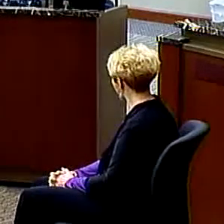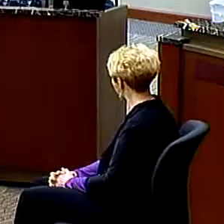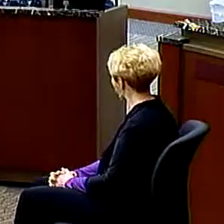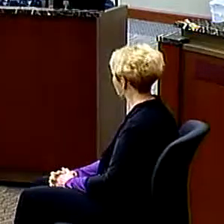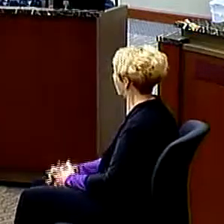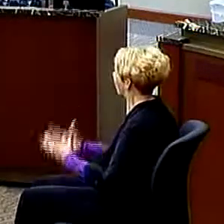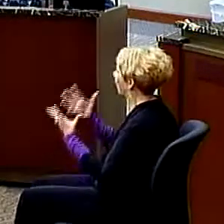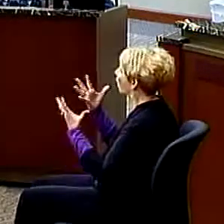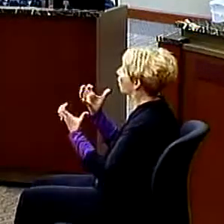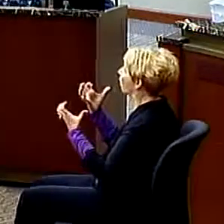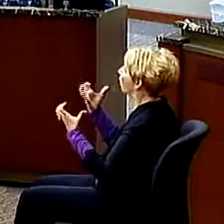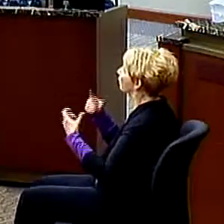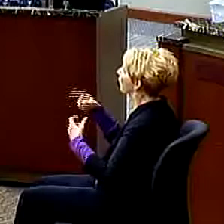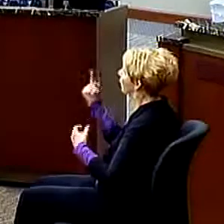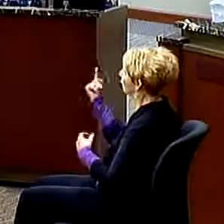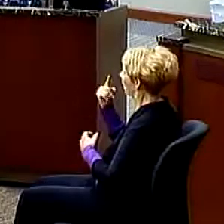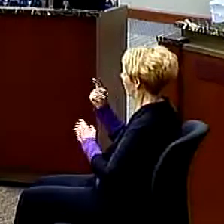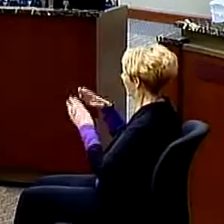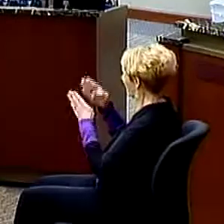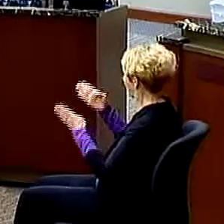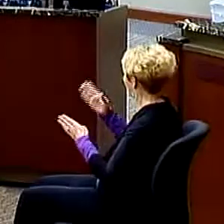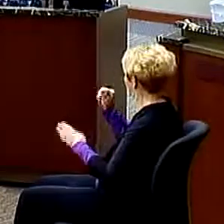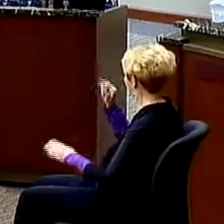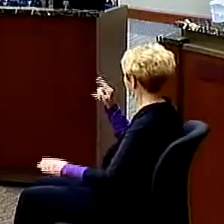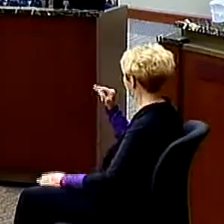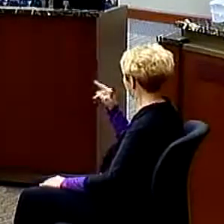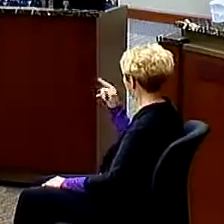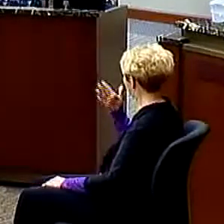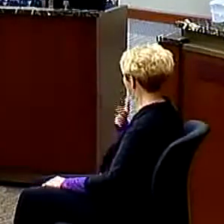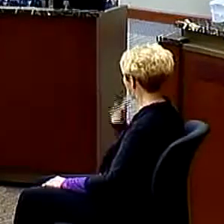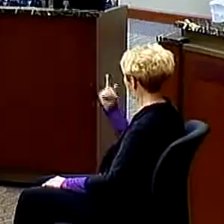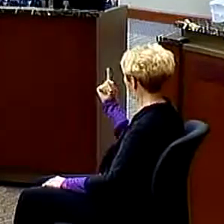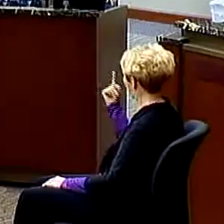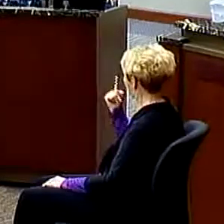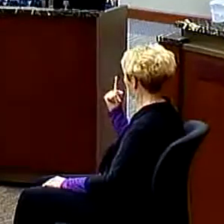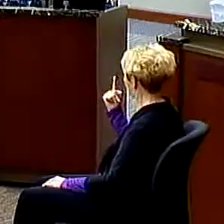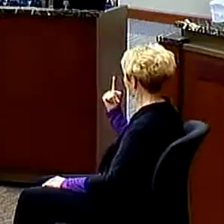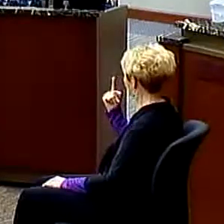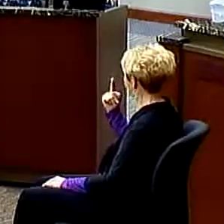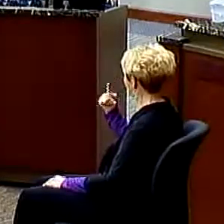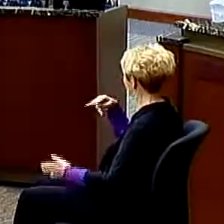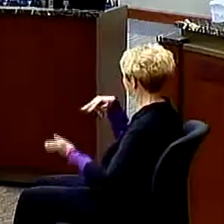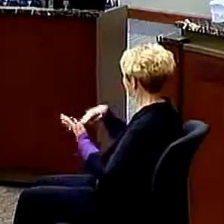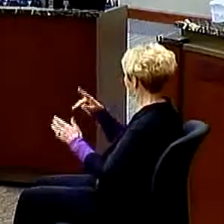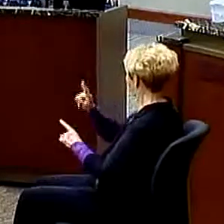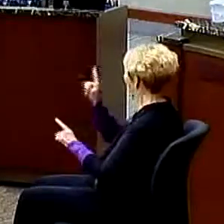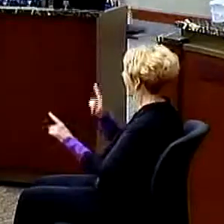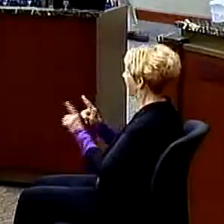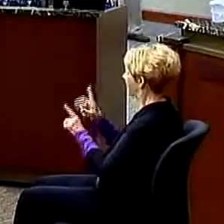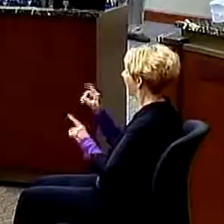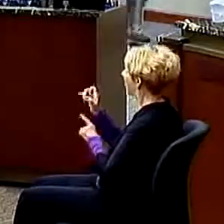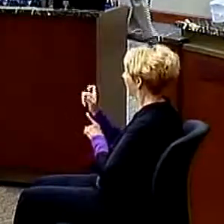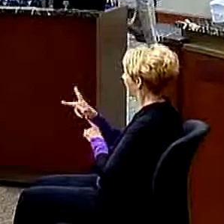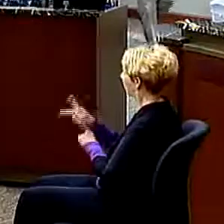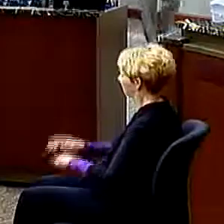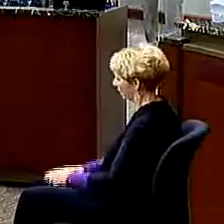We want you all to be up to the microphone. Aziz, if you would, come up and stand behind it.